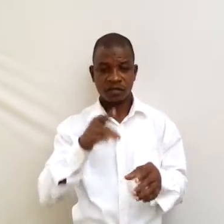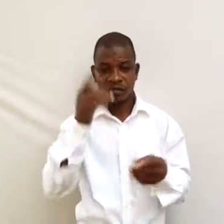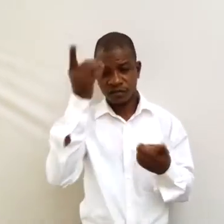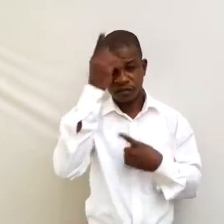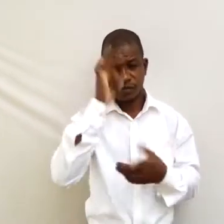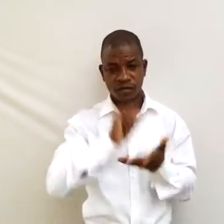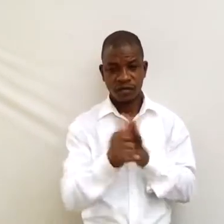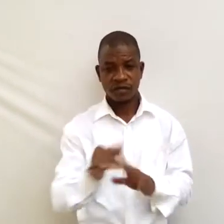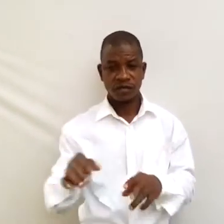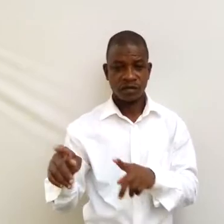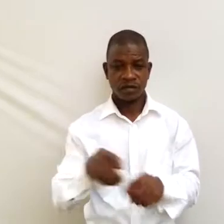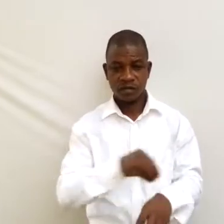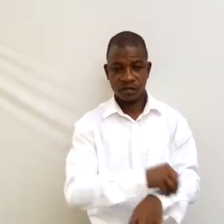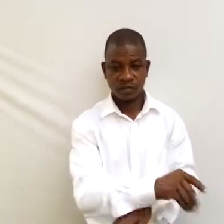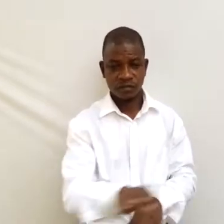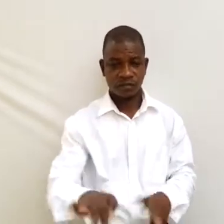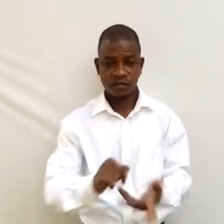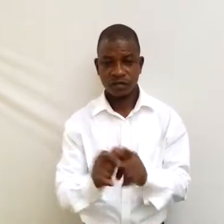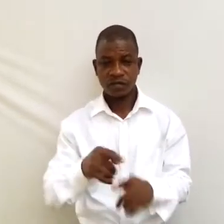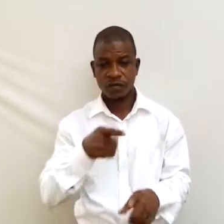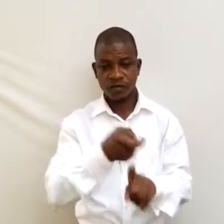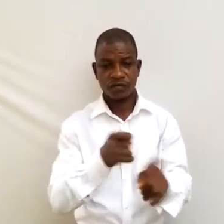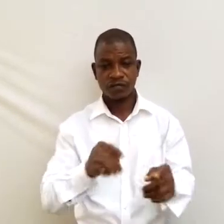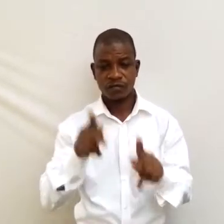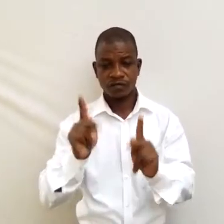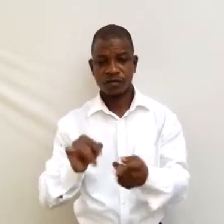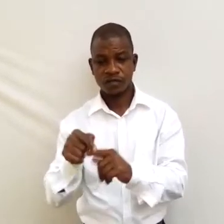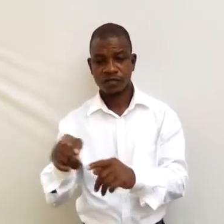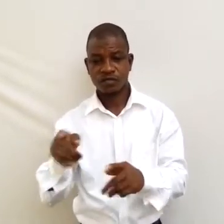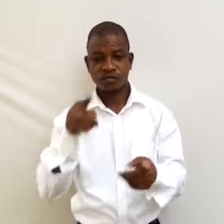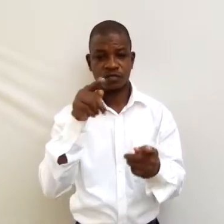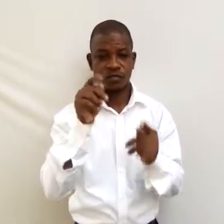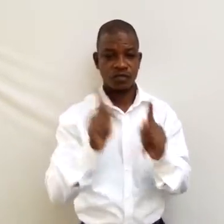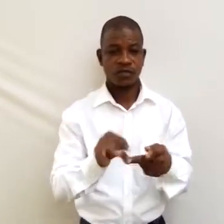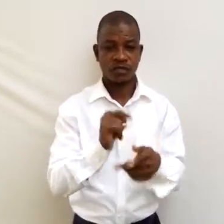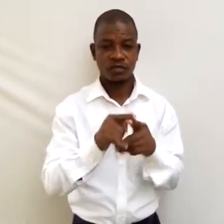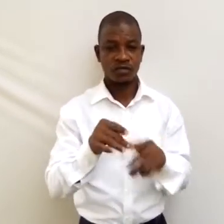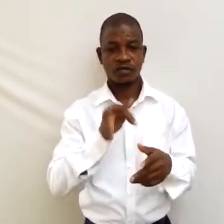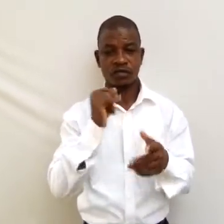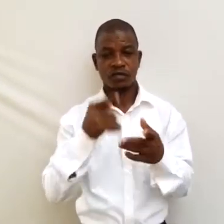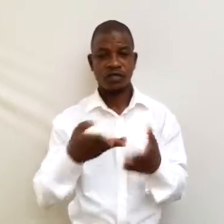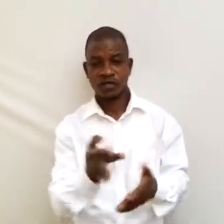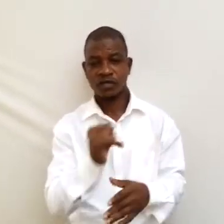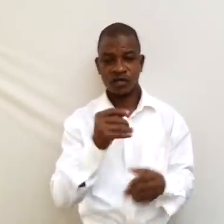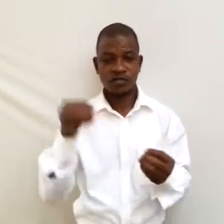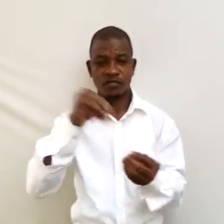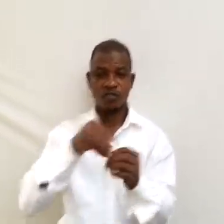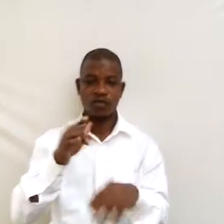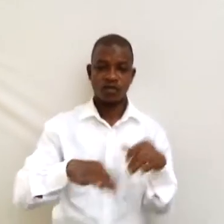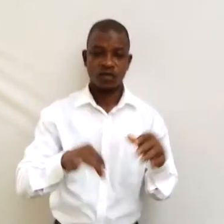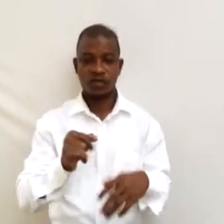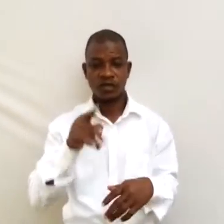primarily through person-to-person sexual contact. There are more than 30 different